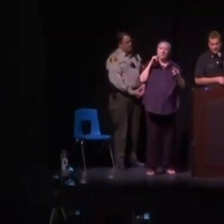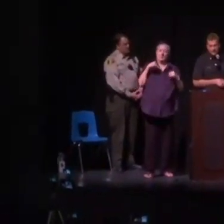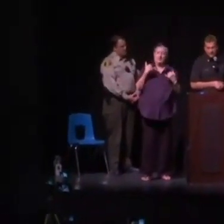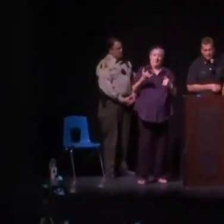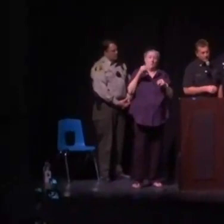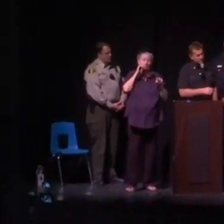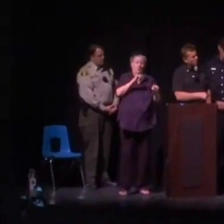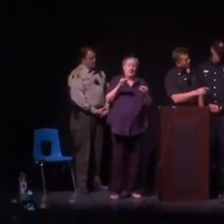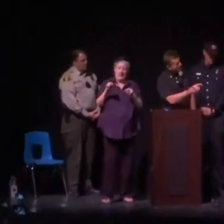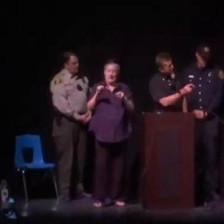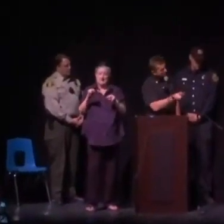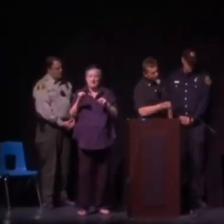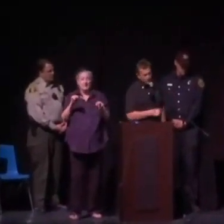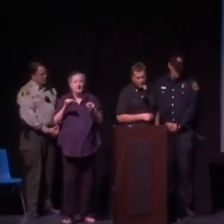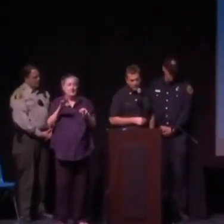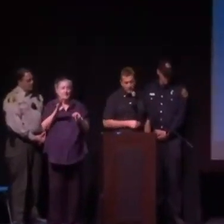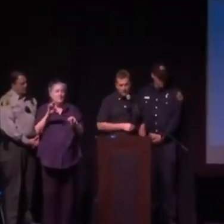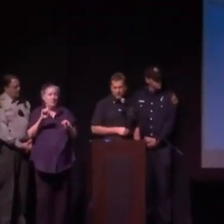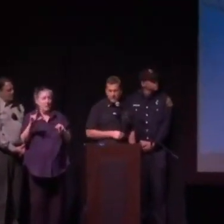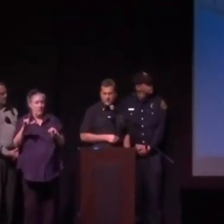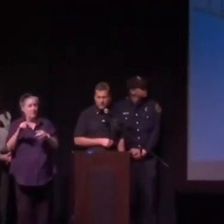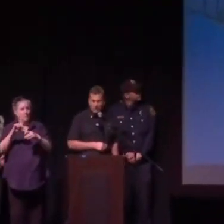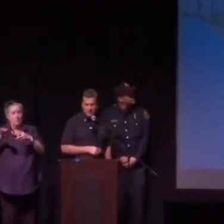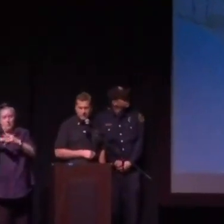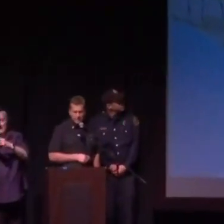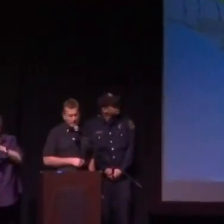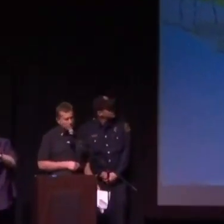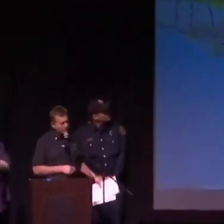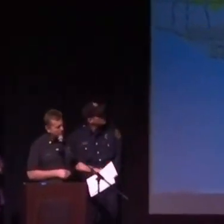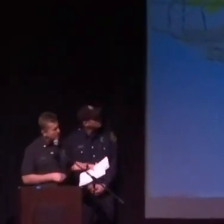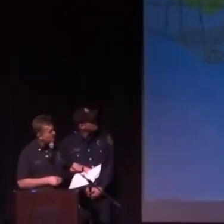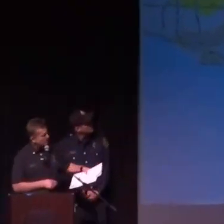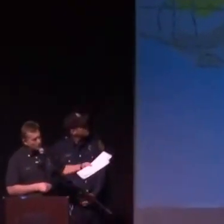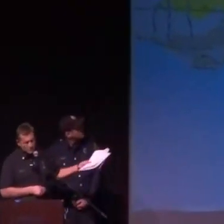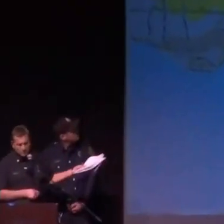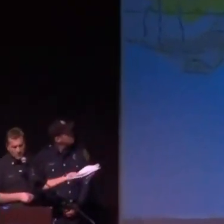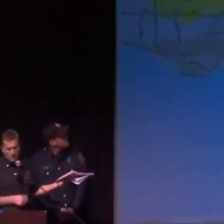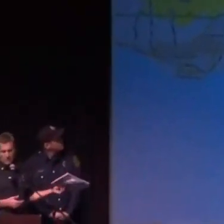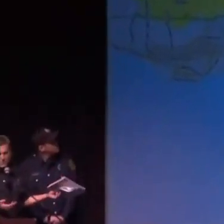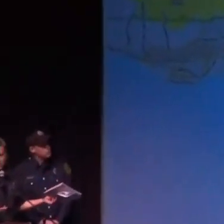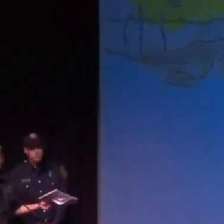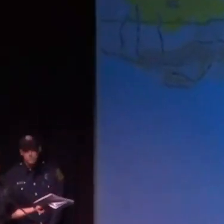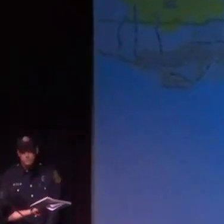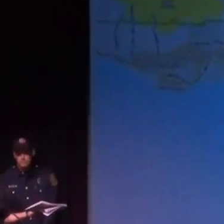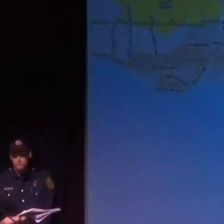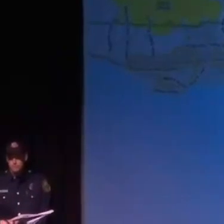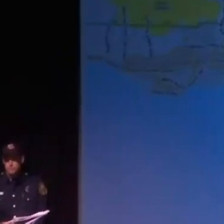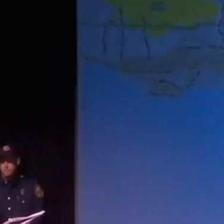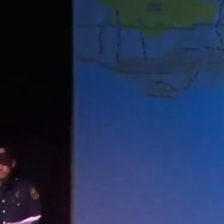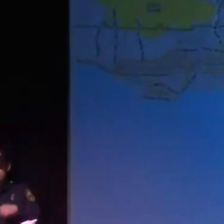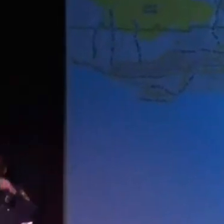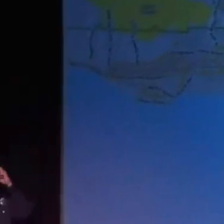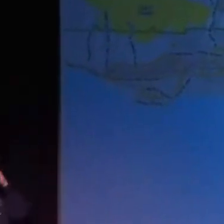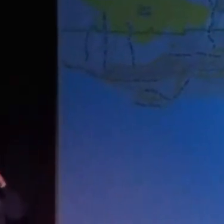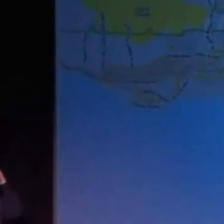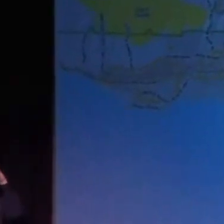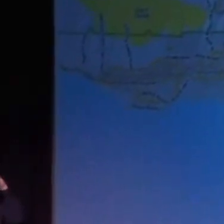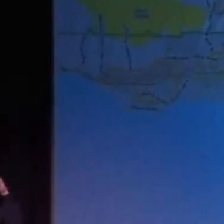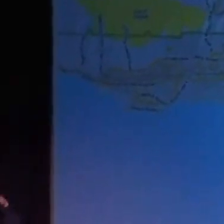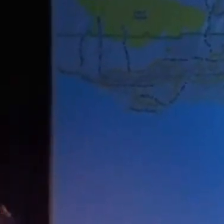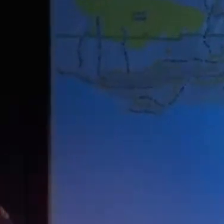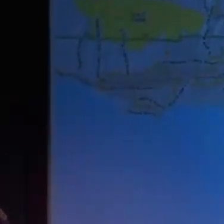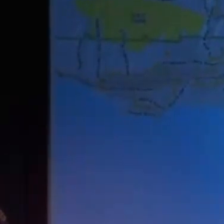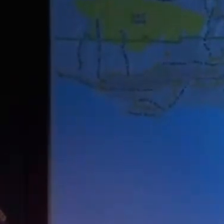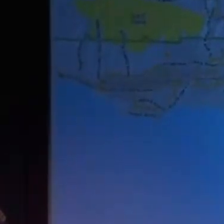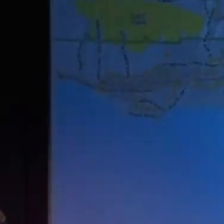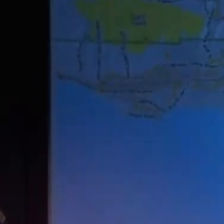at the fuel breaks that are next in line, and as this thing presumably proceeded down the